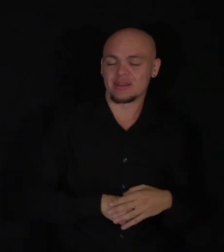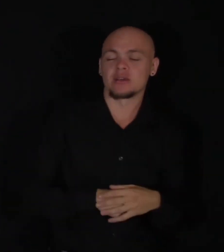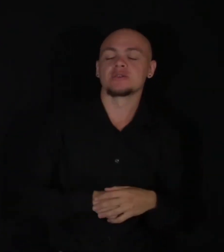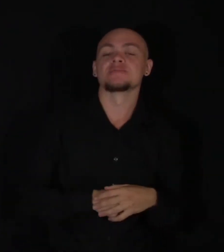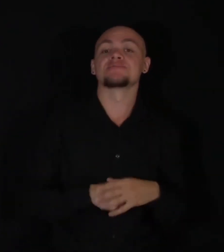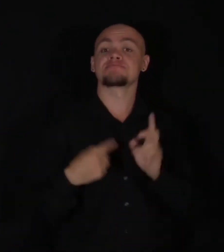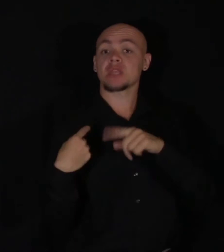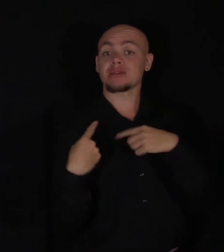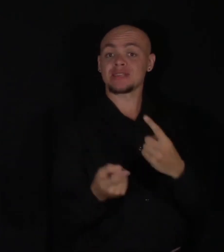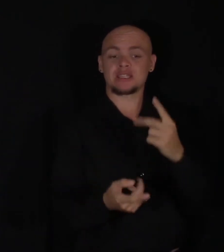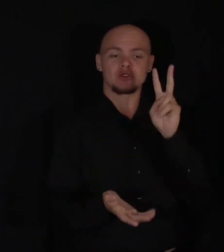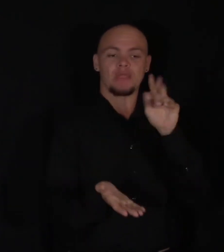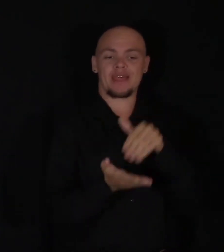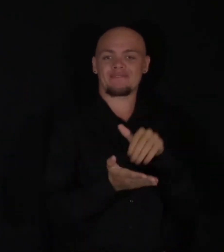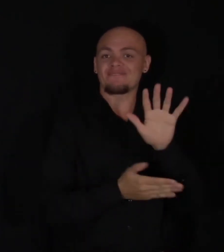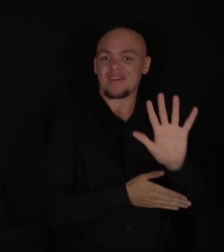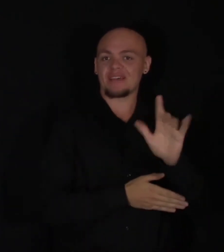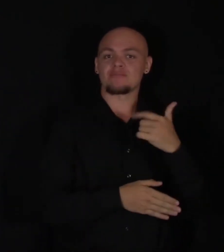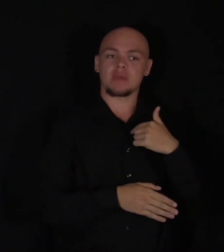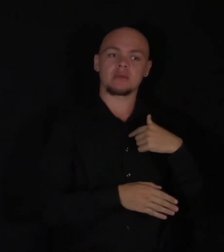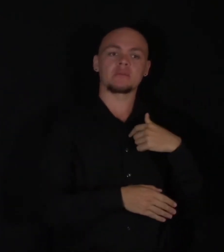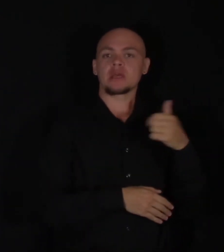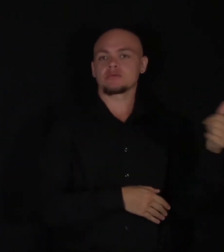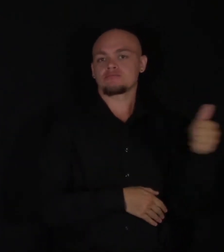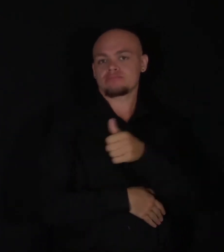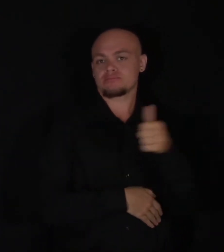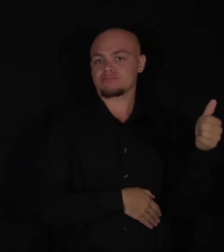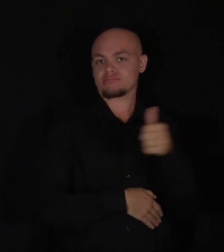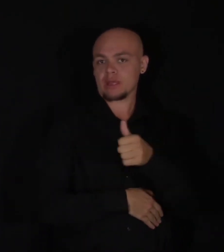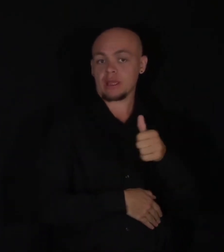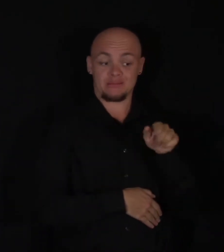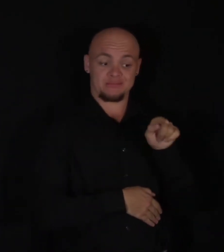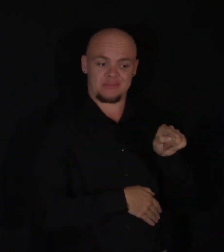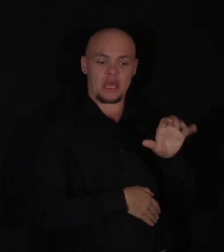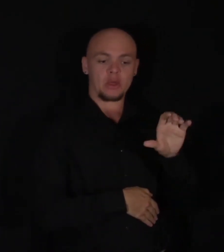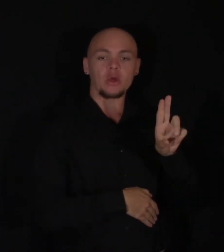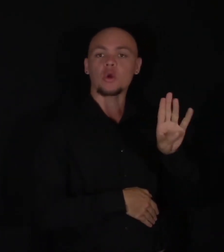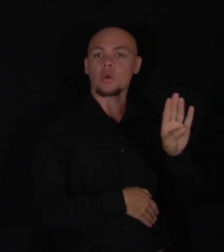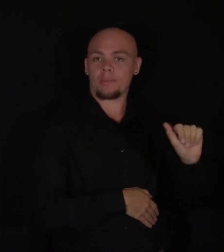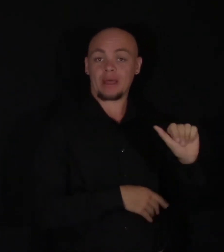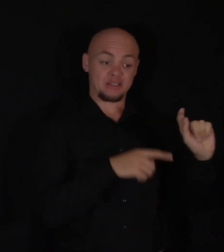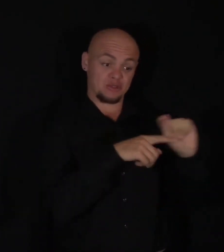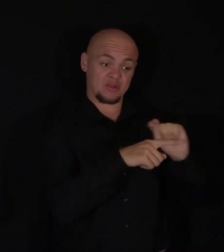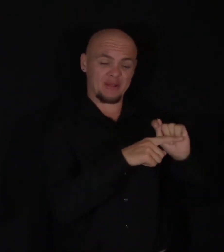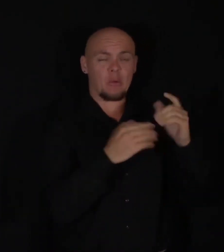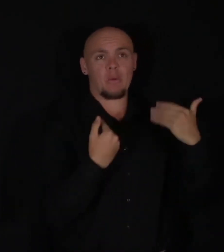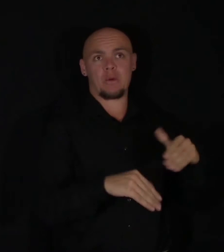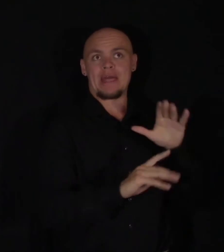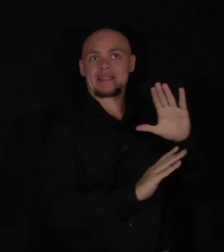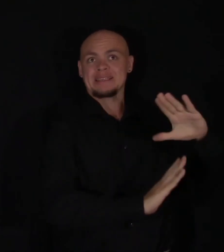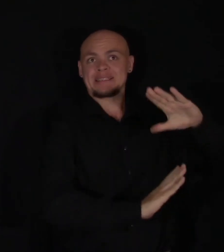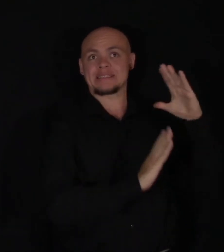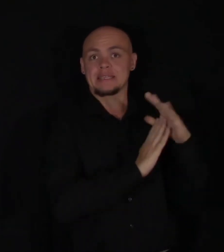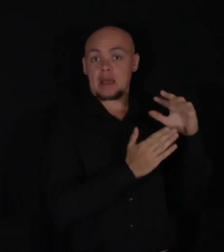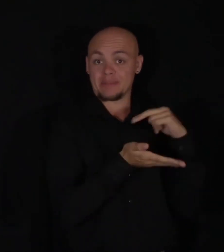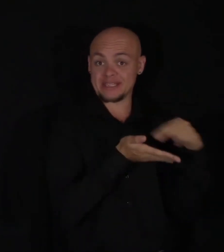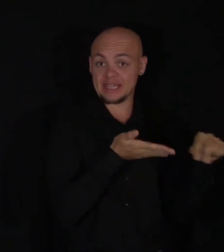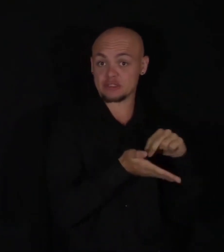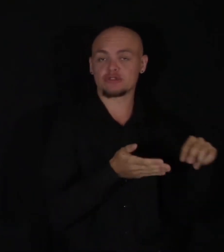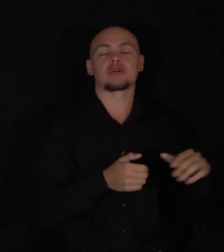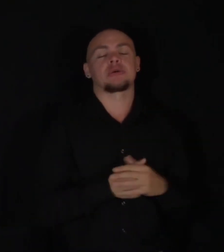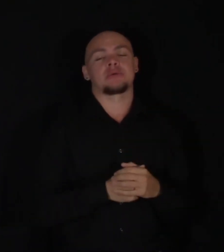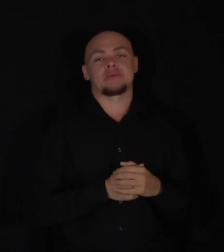Since 2005, I've been traveling back and forth to Cuba in order to train with the best professional dancers. This is when I